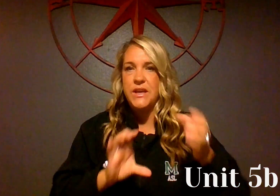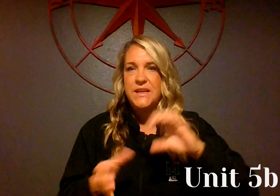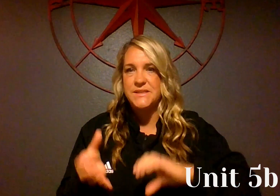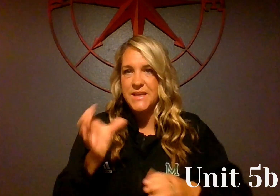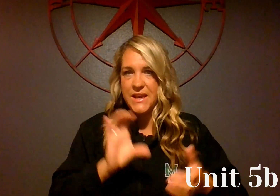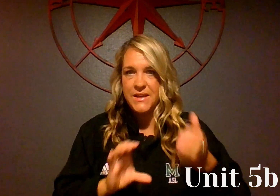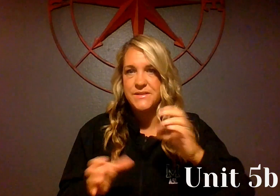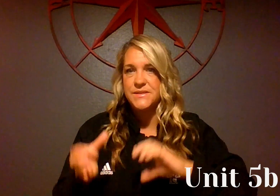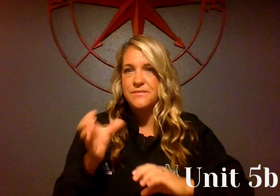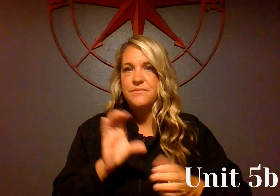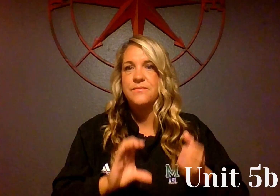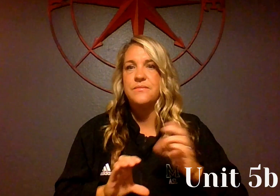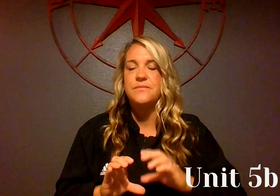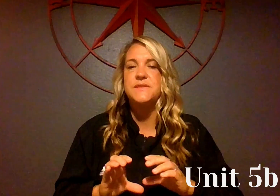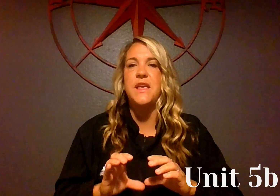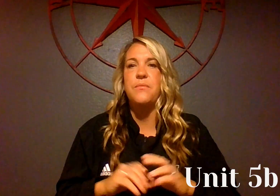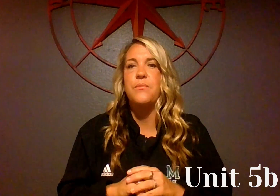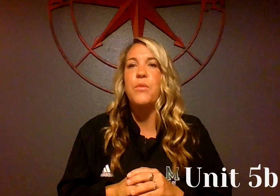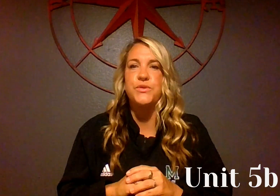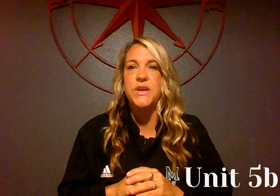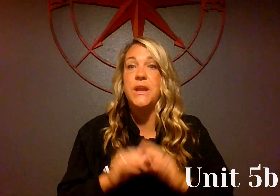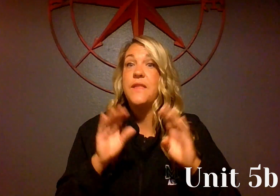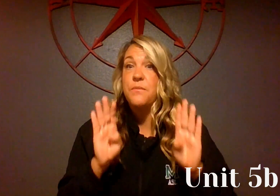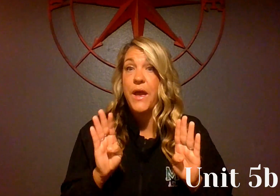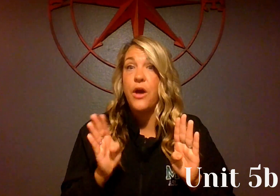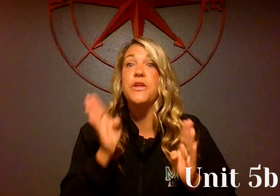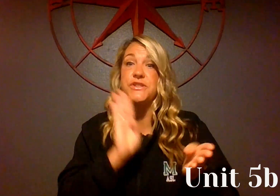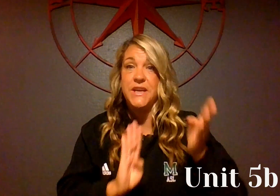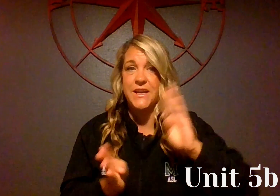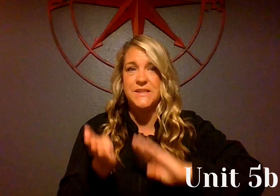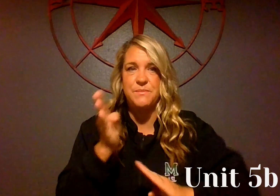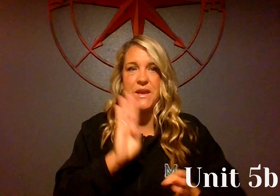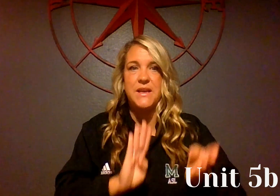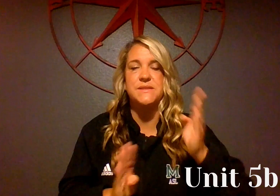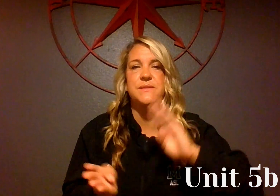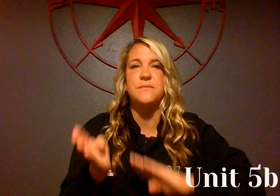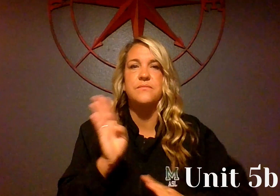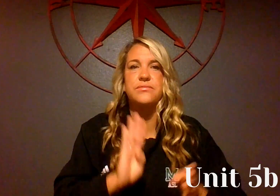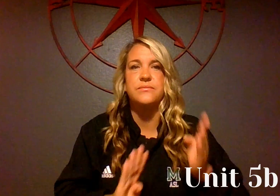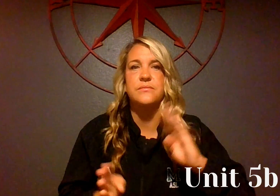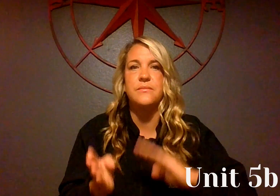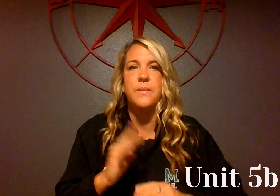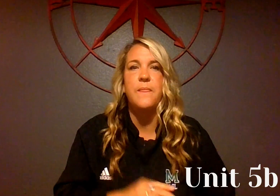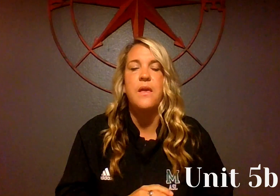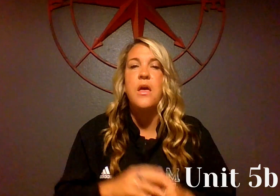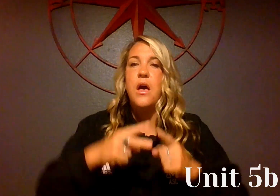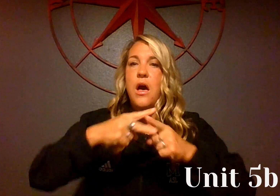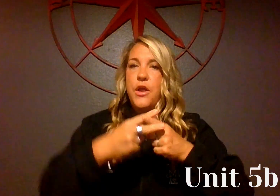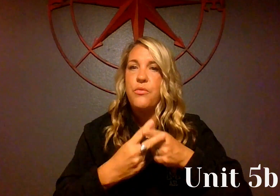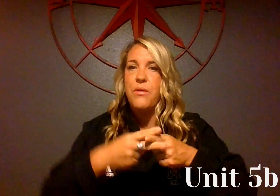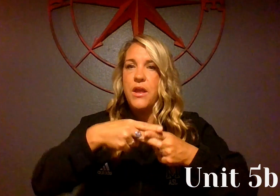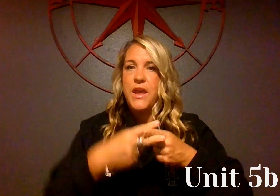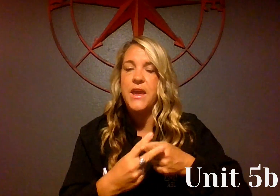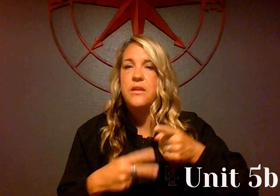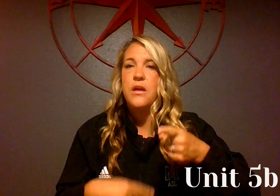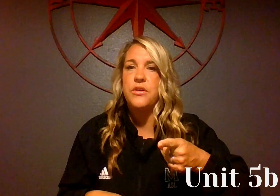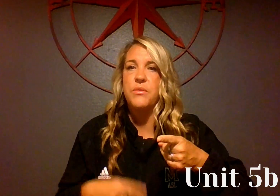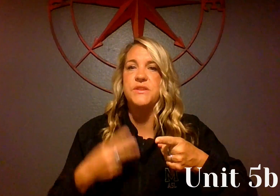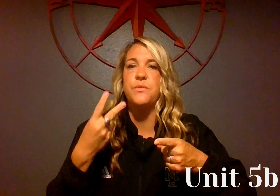is C's, C motion, and then biology is B's. Auto body, non-dominant's a